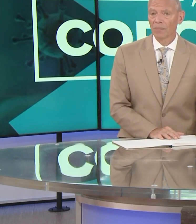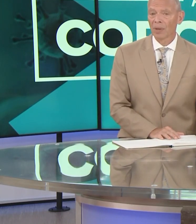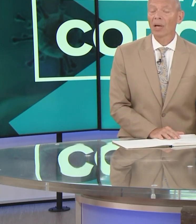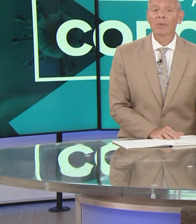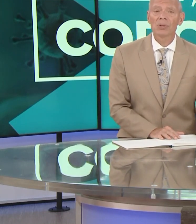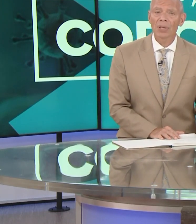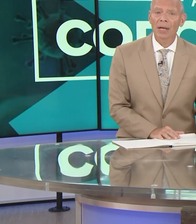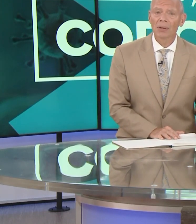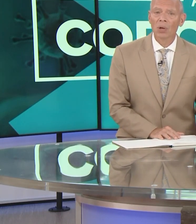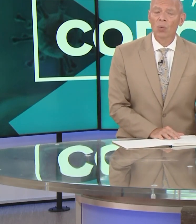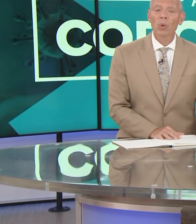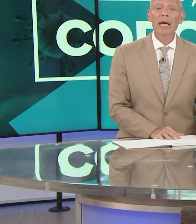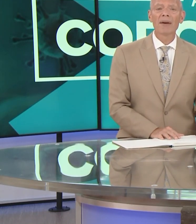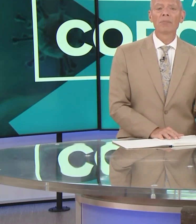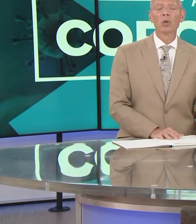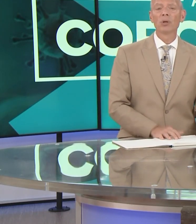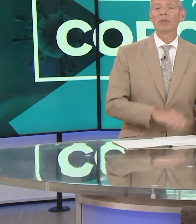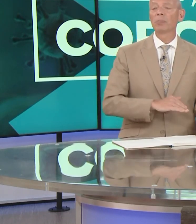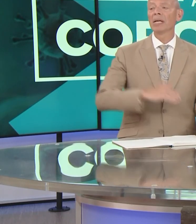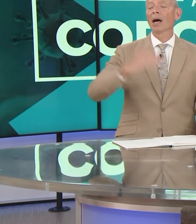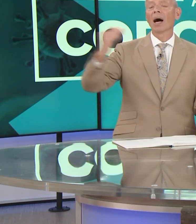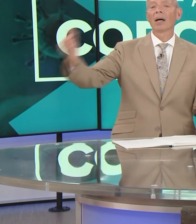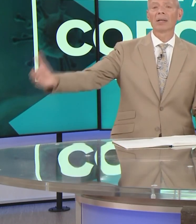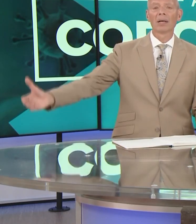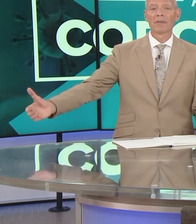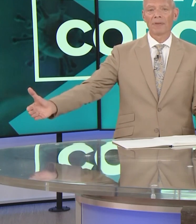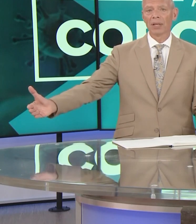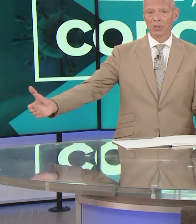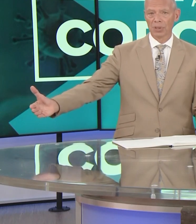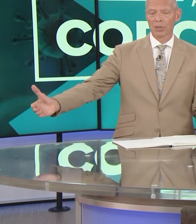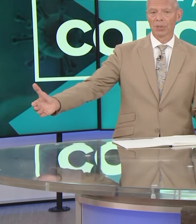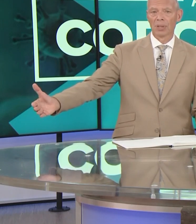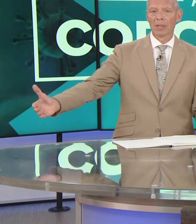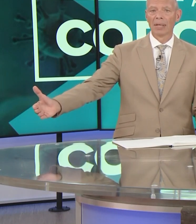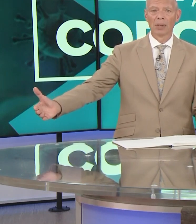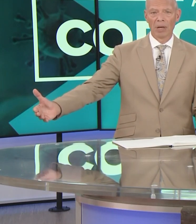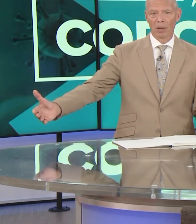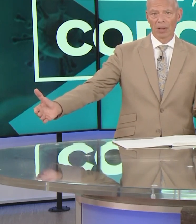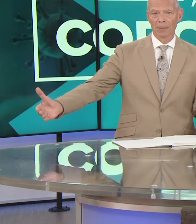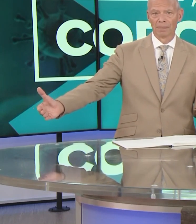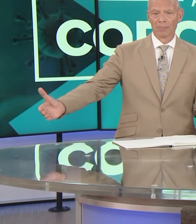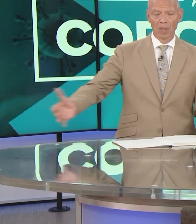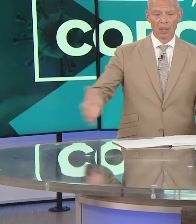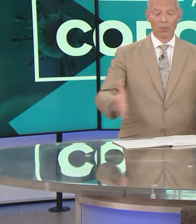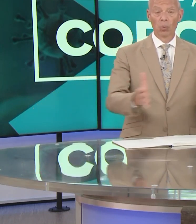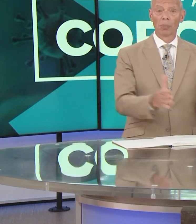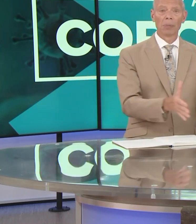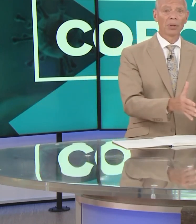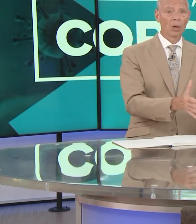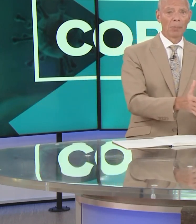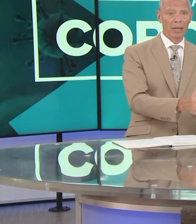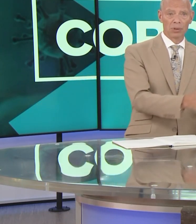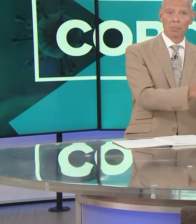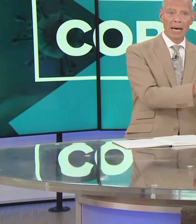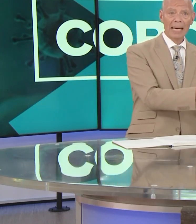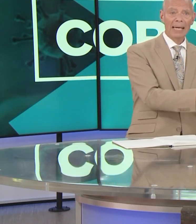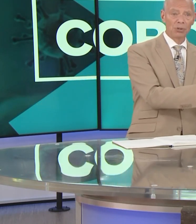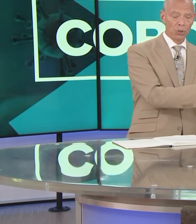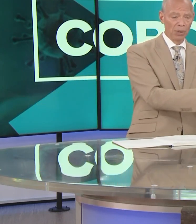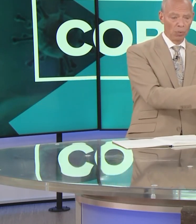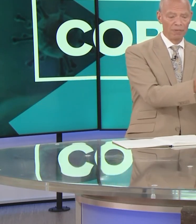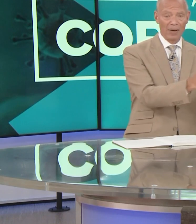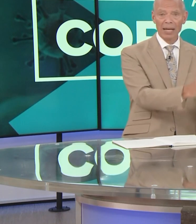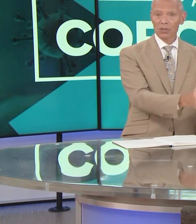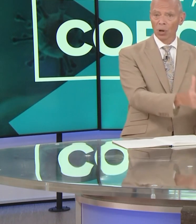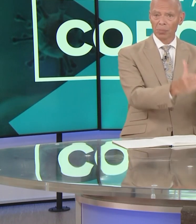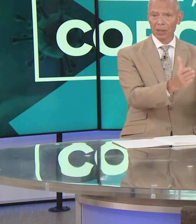note, the governor said, we have moved beyond phases in America. If you remember, you go back to May and